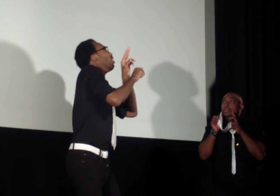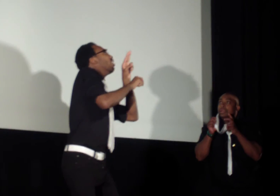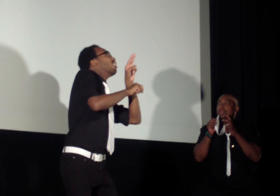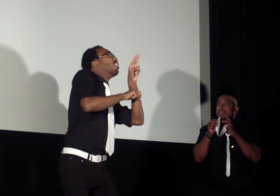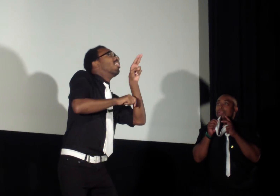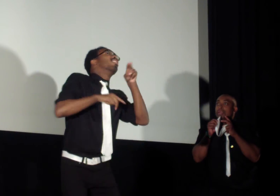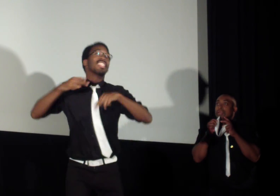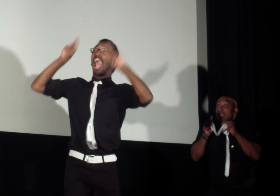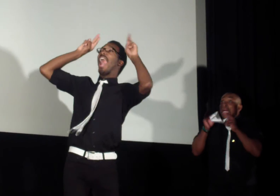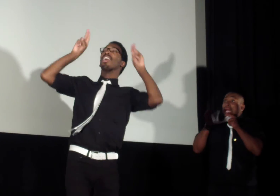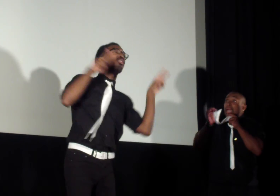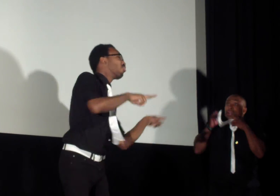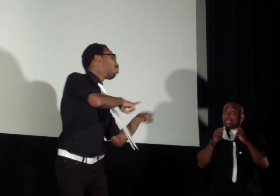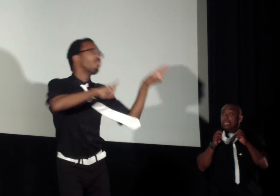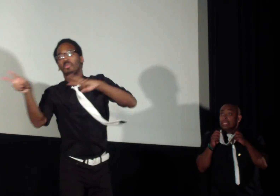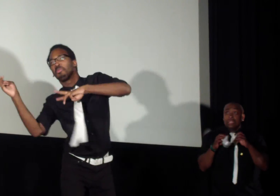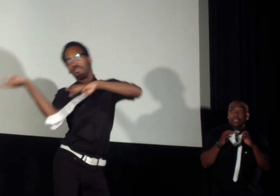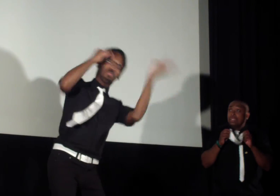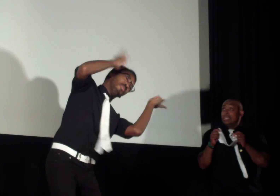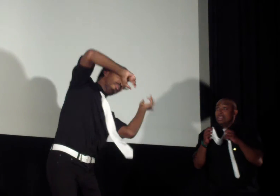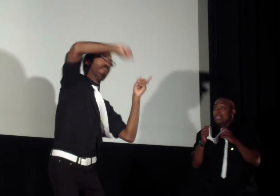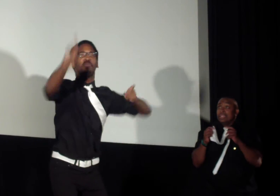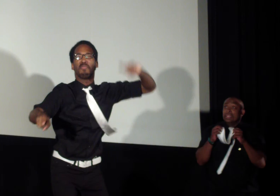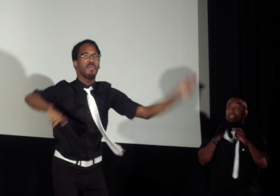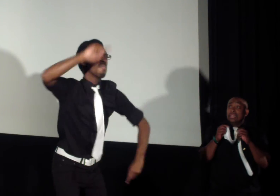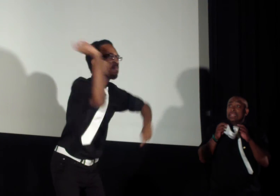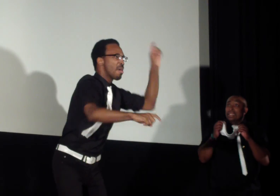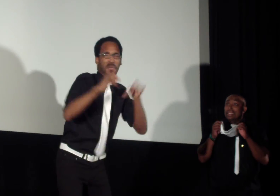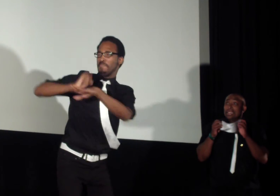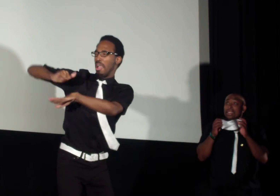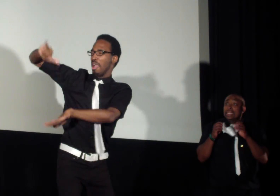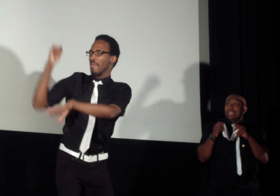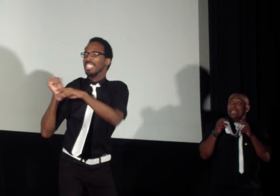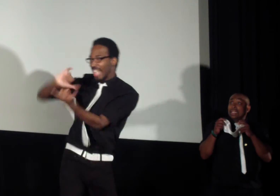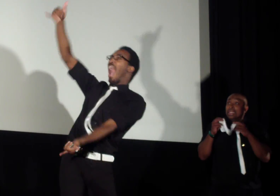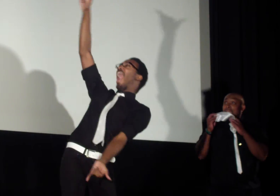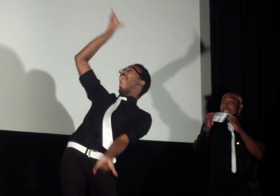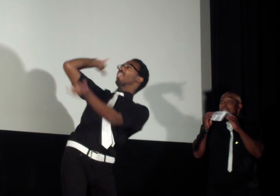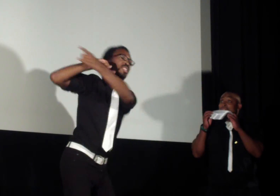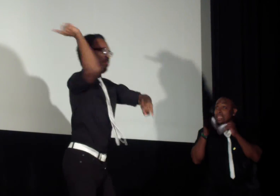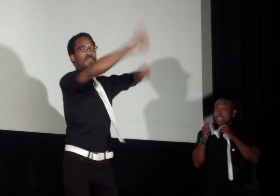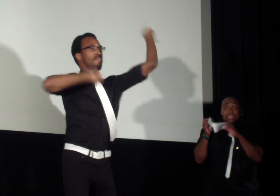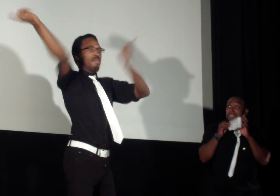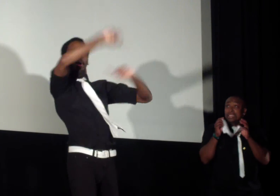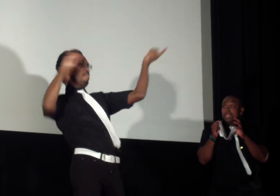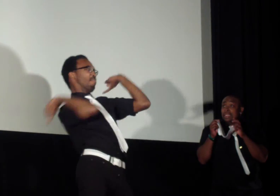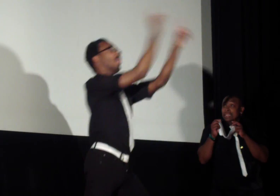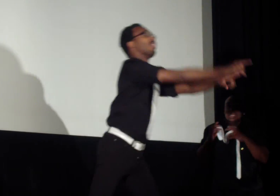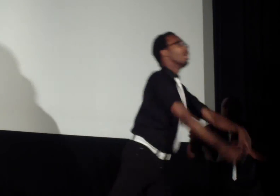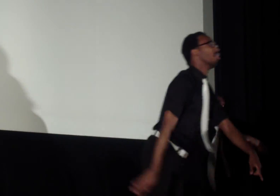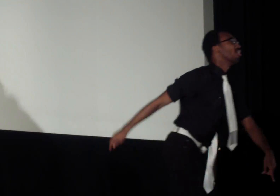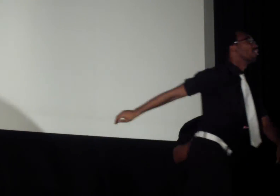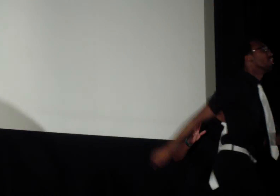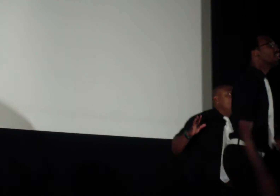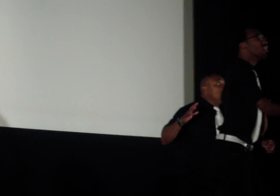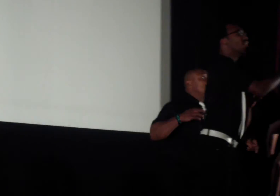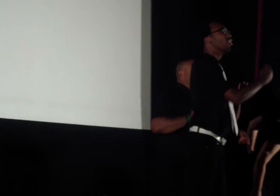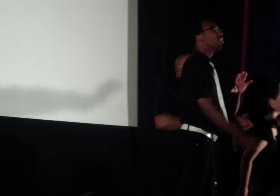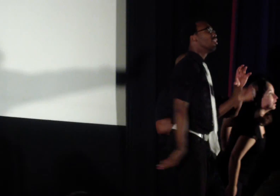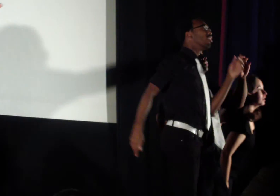wall. U. Looks around. Wow, it's a ghost! Lightning bolts hit, jumping up and down, waving everybody. They run right out of